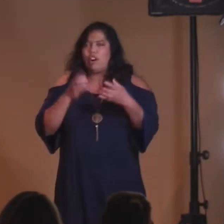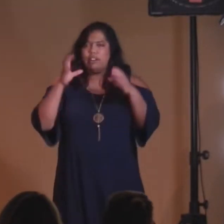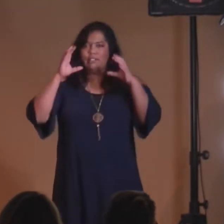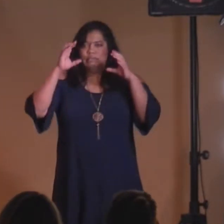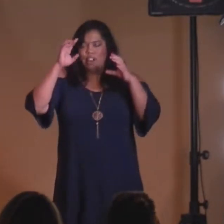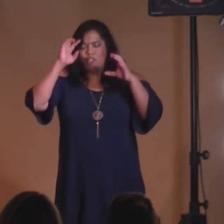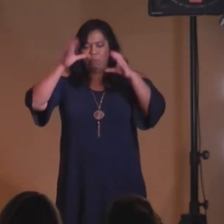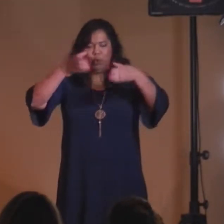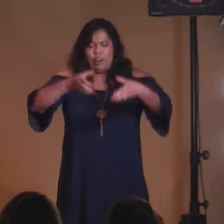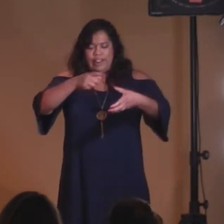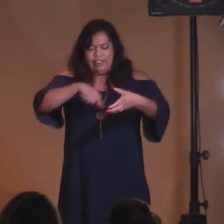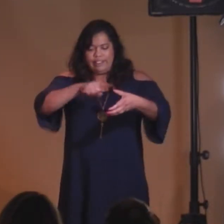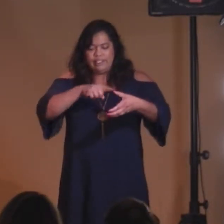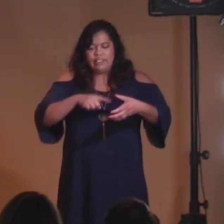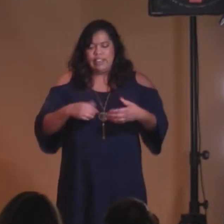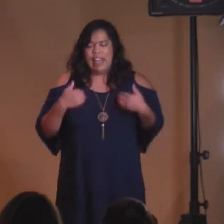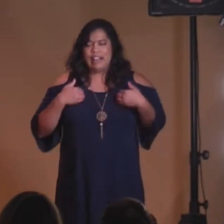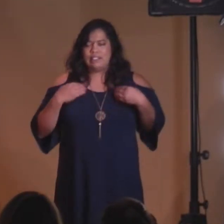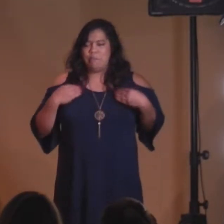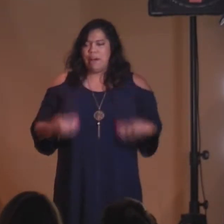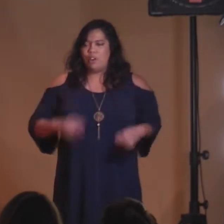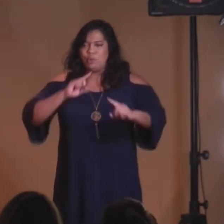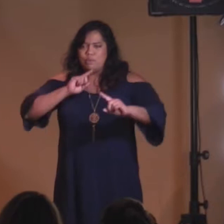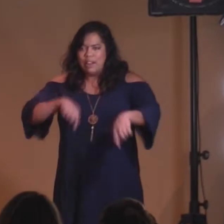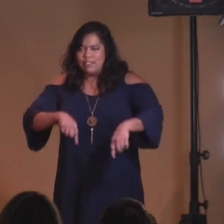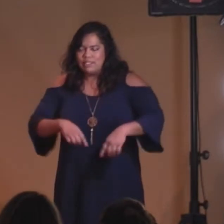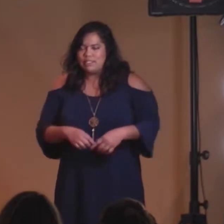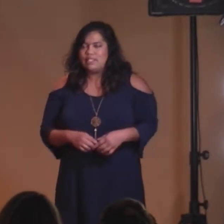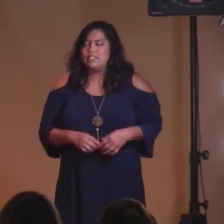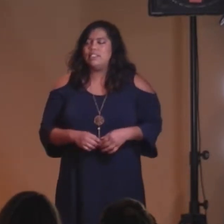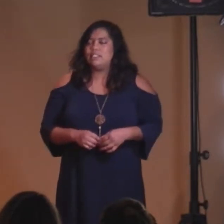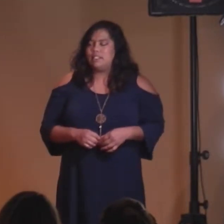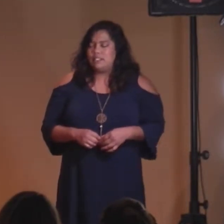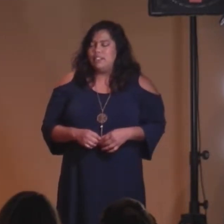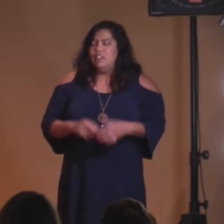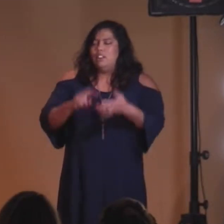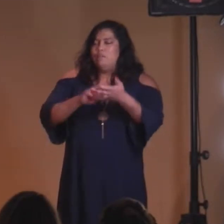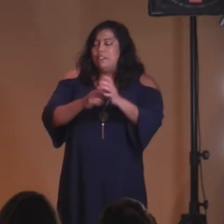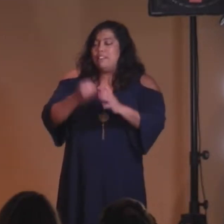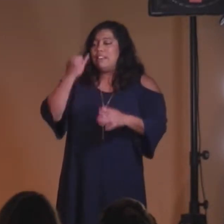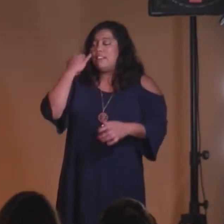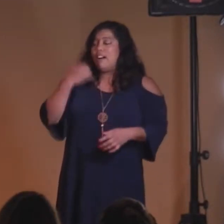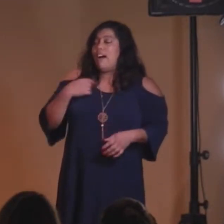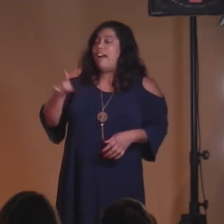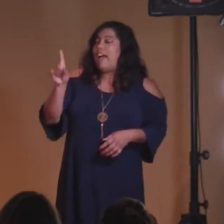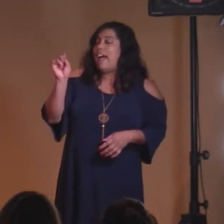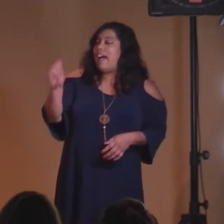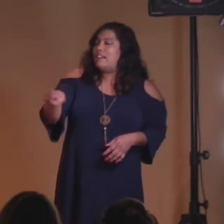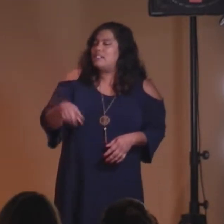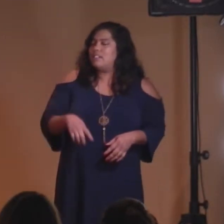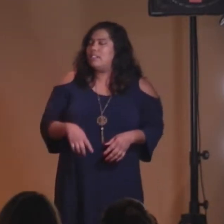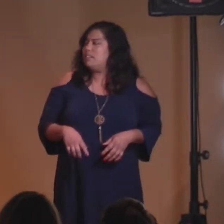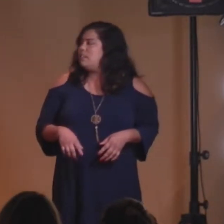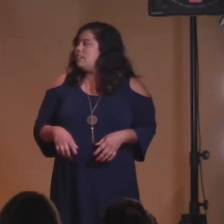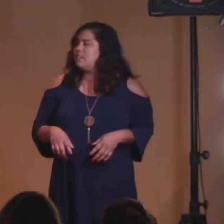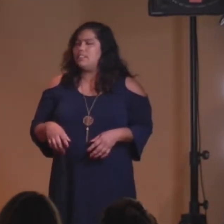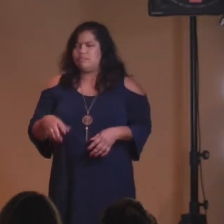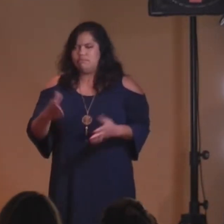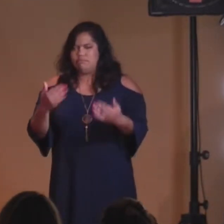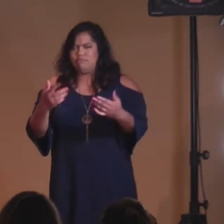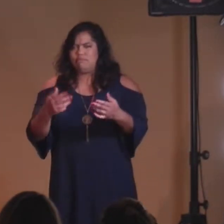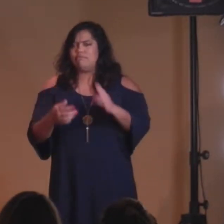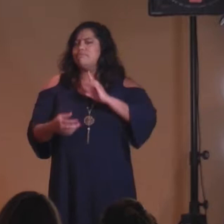a biological response. To the degree that if I ask us to actually put this